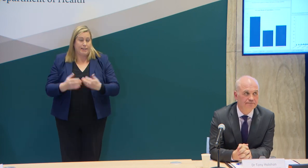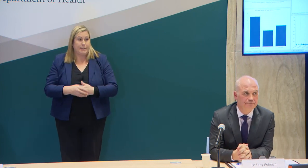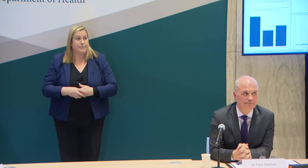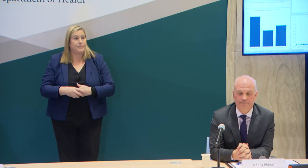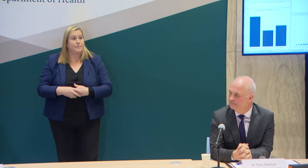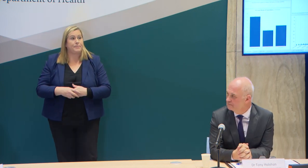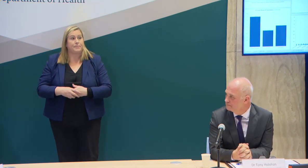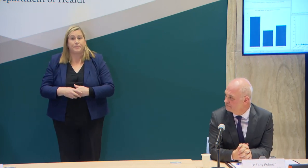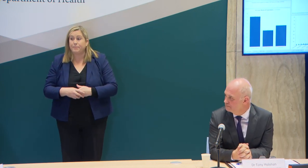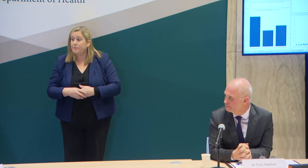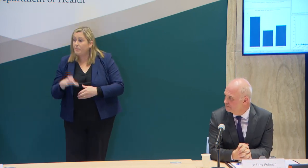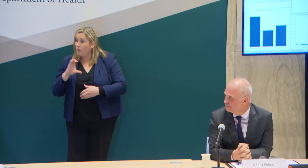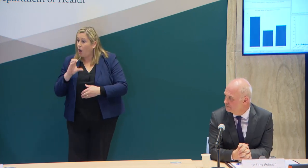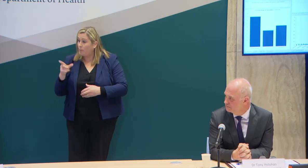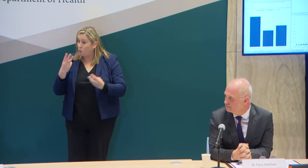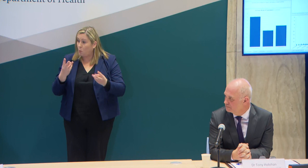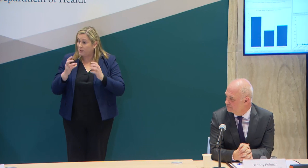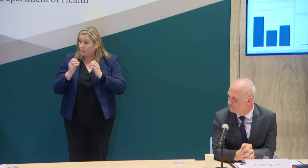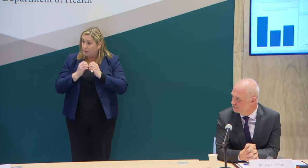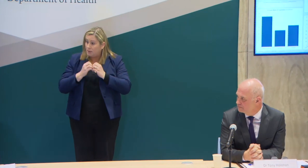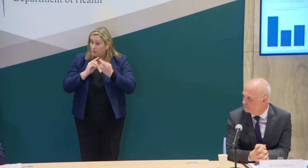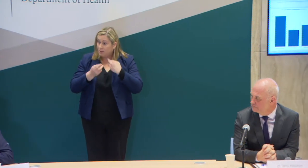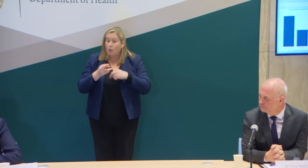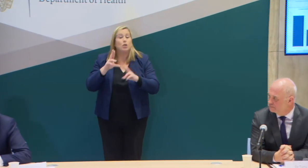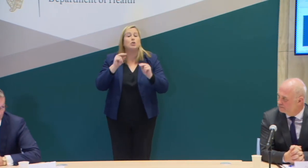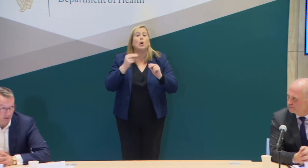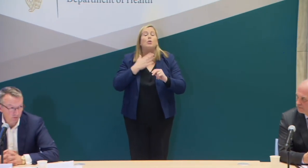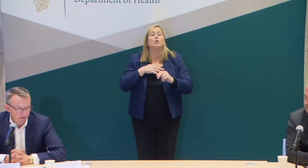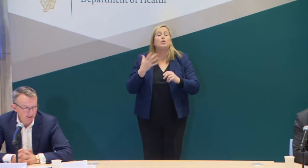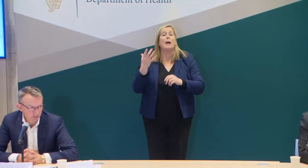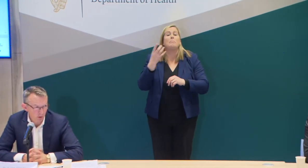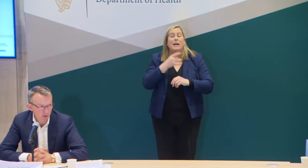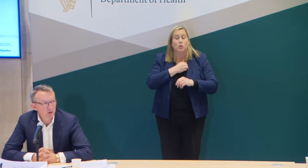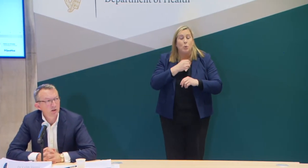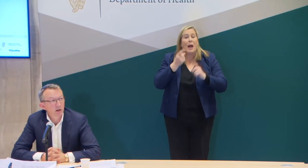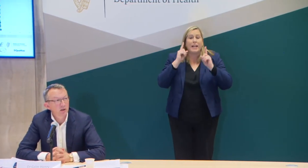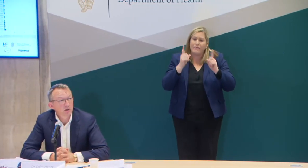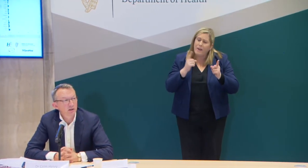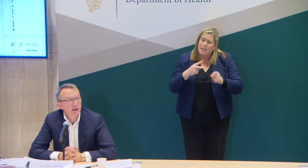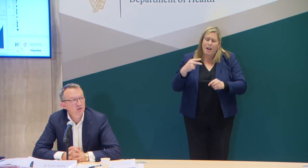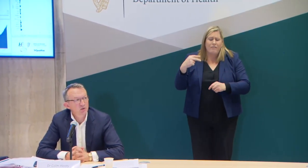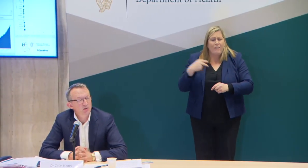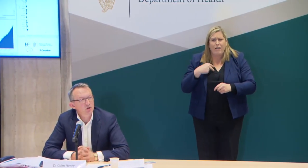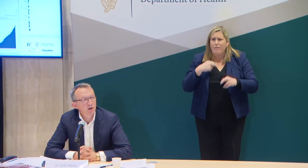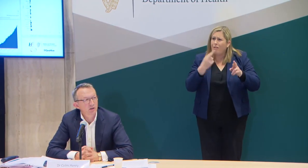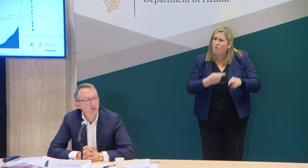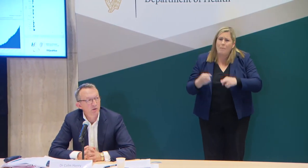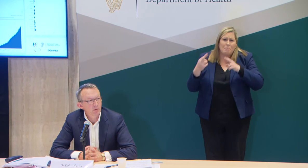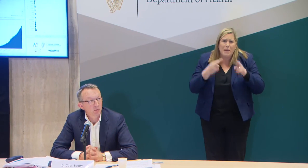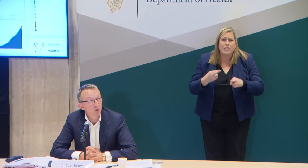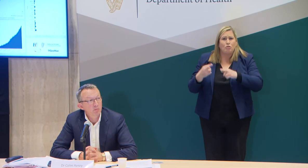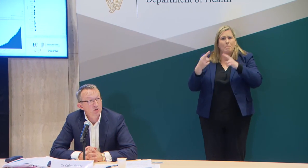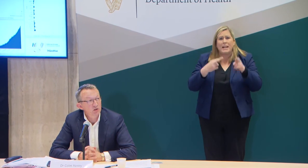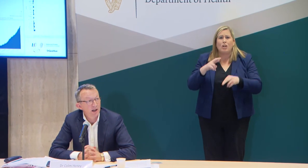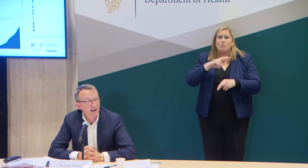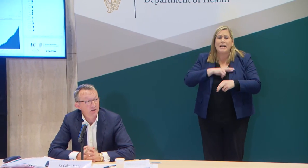Did you want to come in on that as well, Colin? No, just to go back to that advice, it really is important. The test doesn't distract from